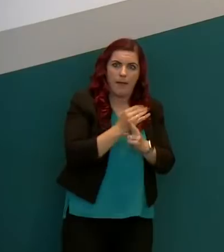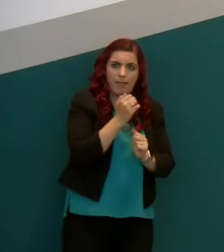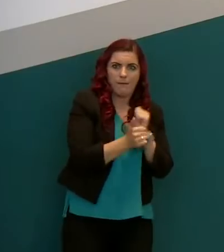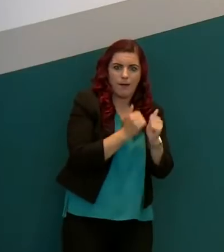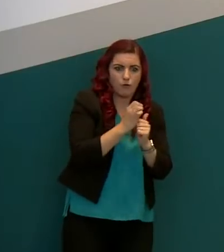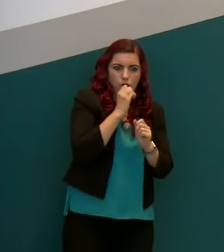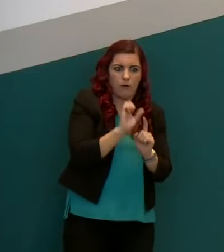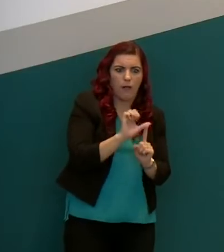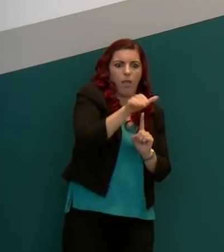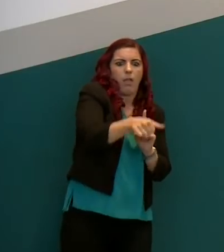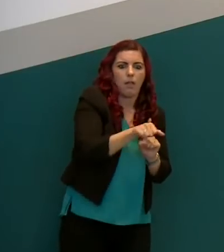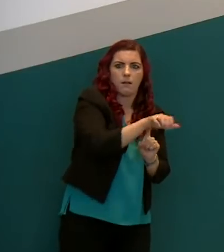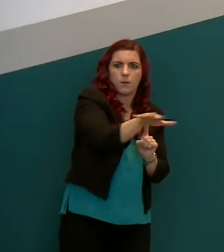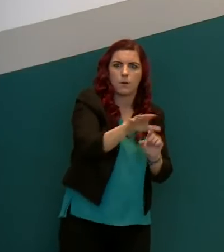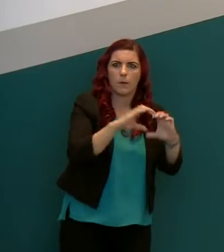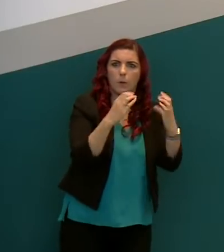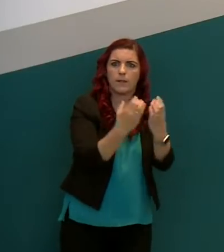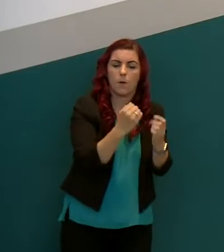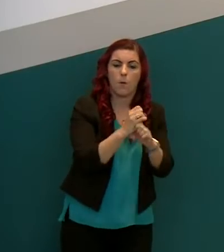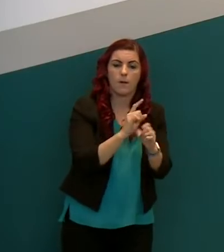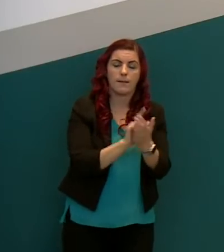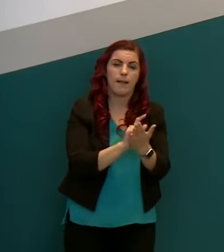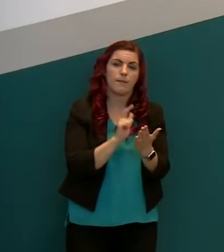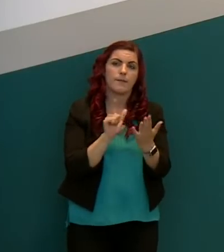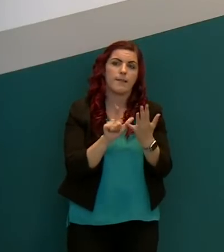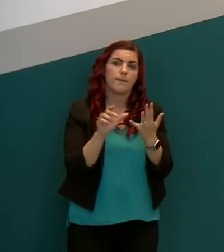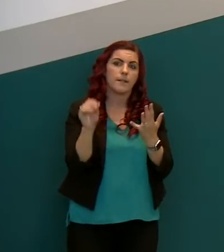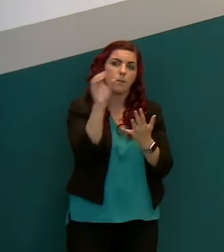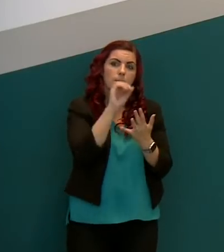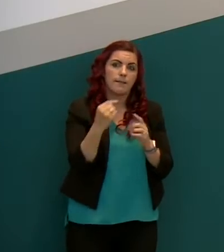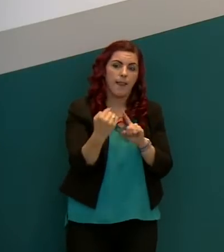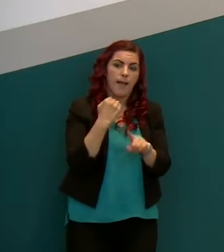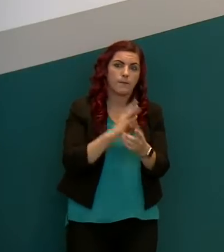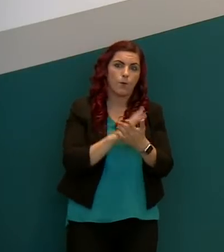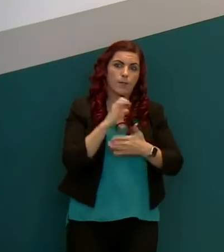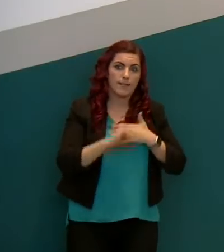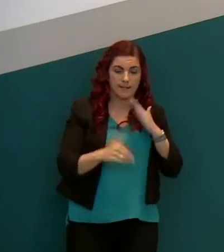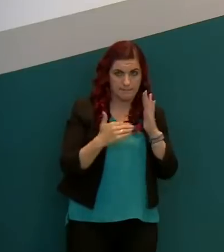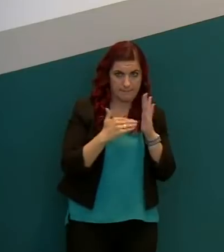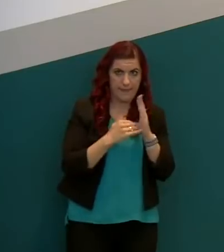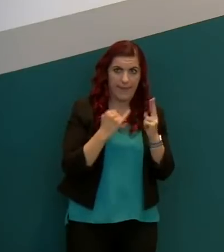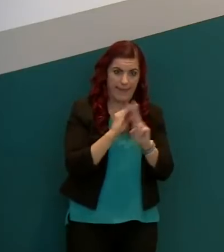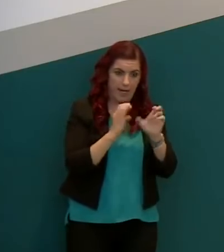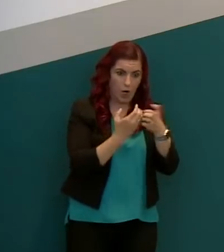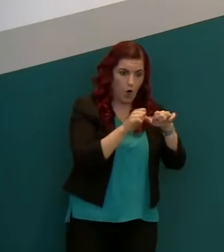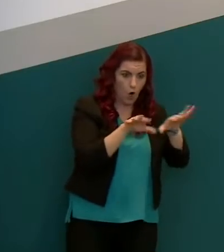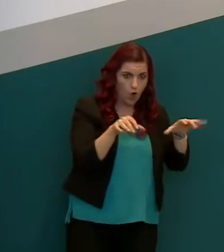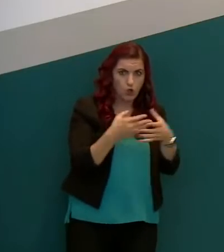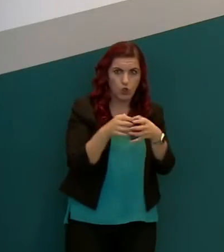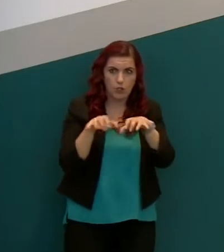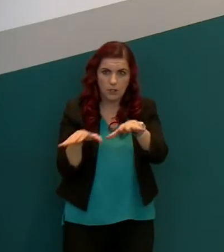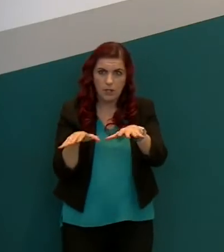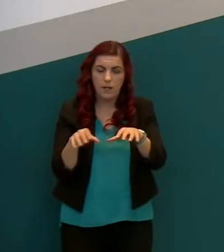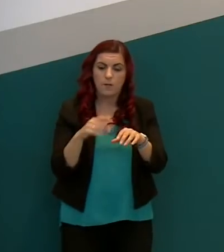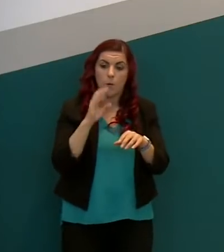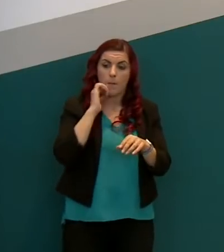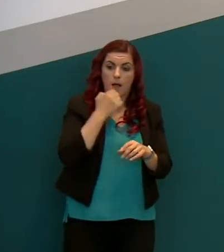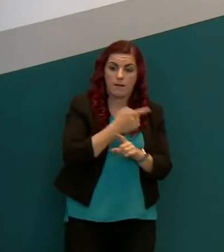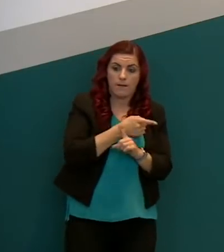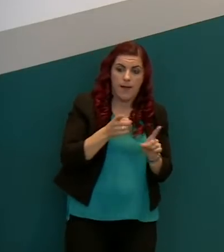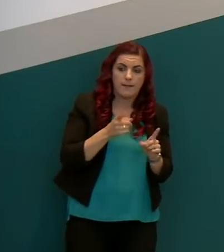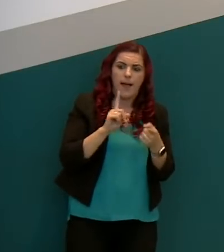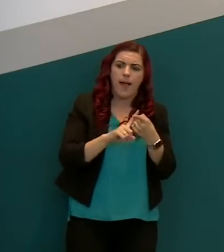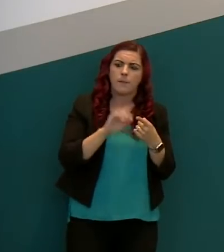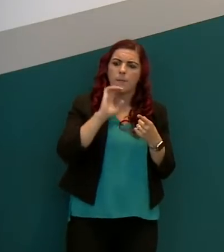cases over the last 14 days are in those clusters. And because of that, and